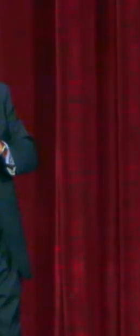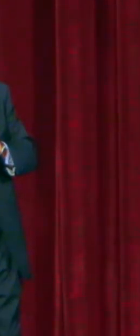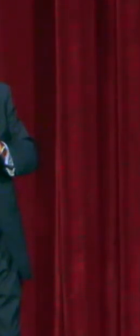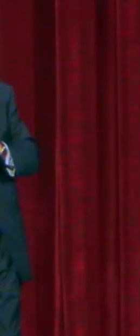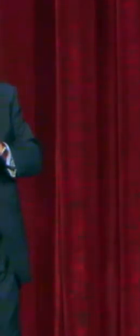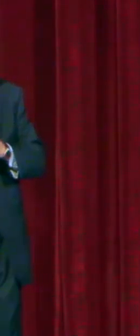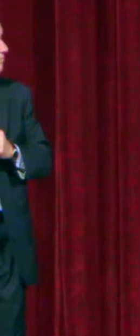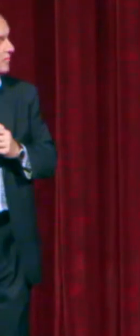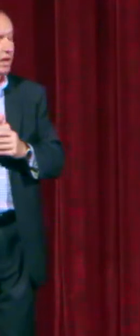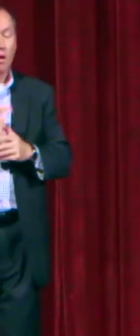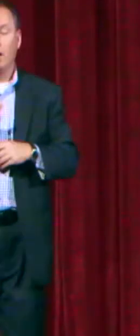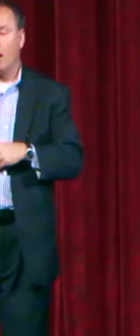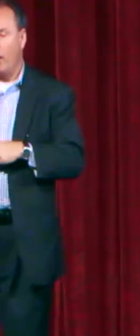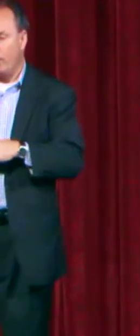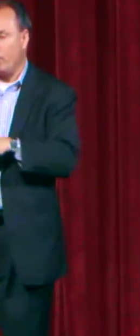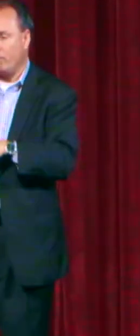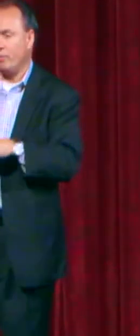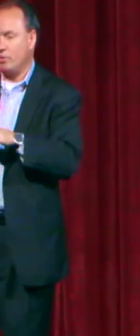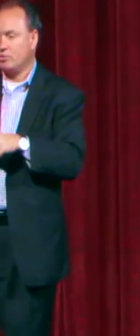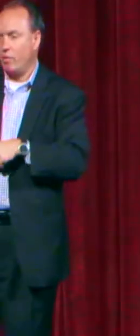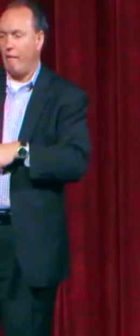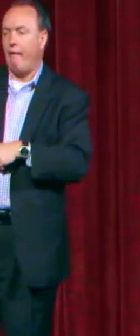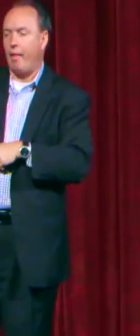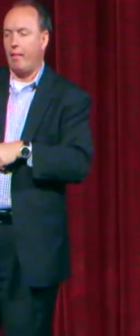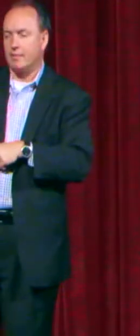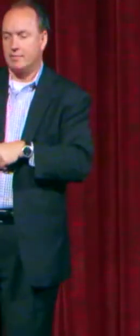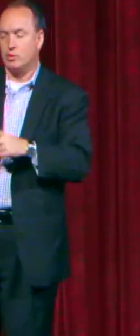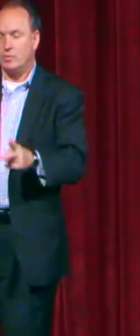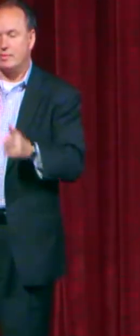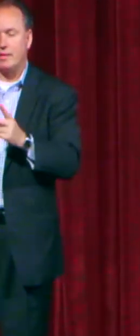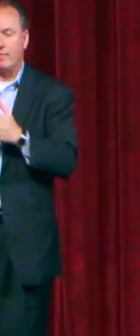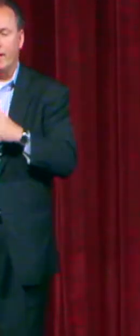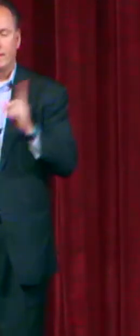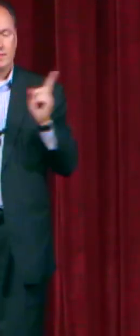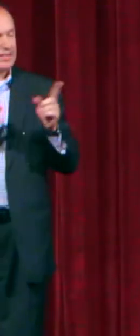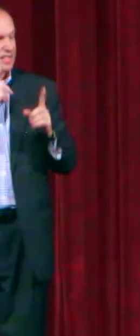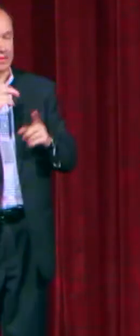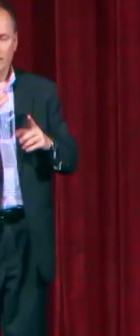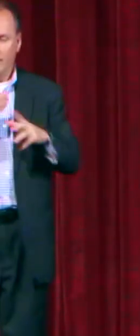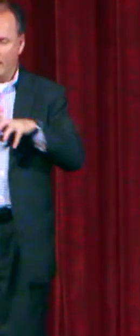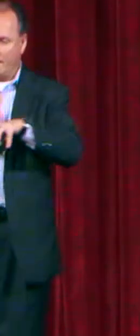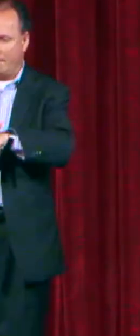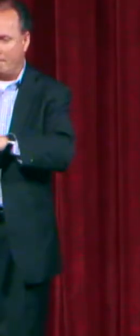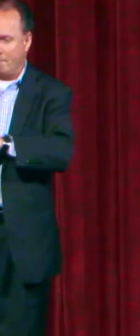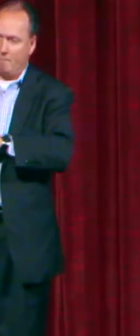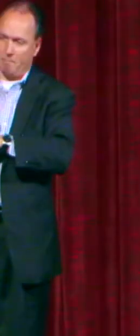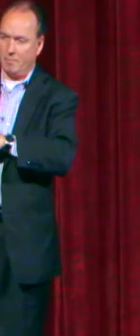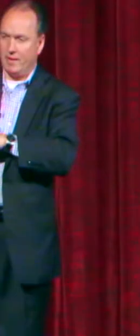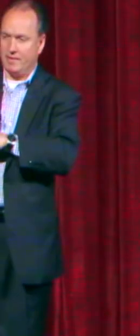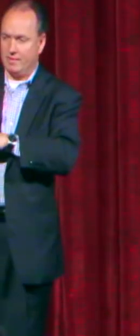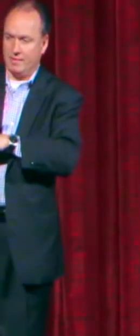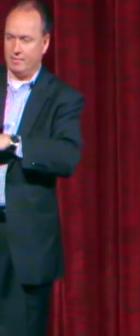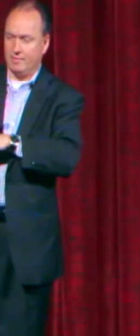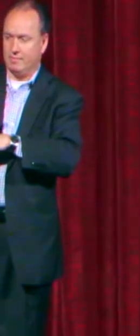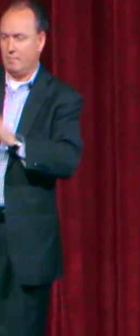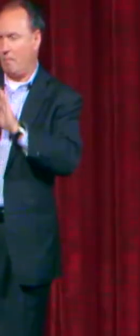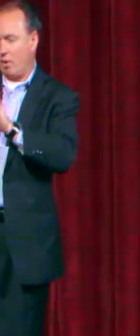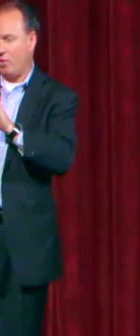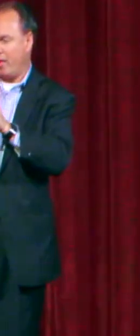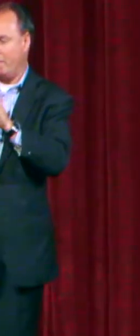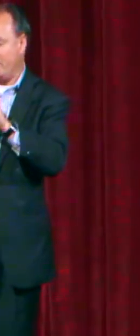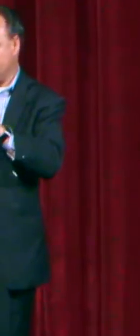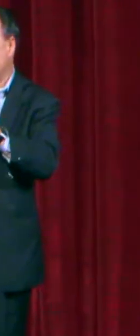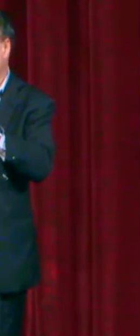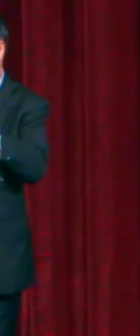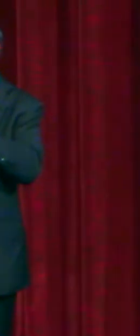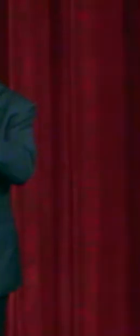One of those other improvements would be Alice. You see that there, it says blended model. That just